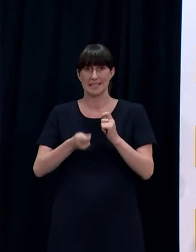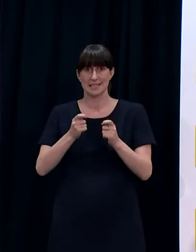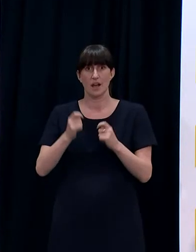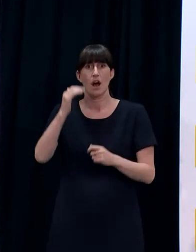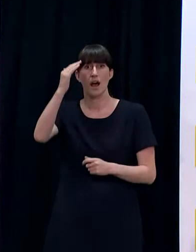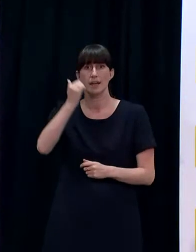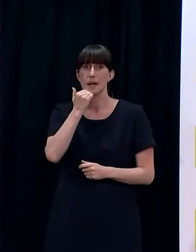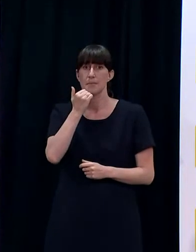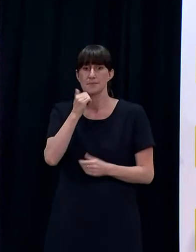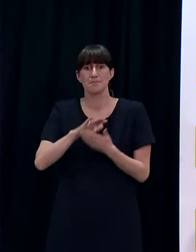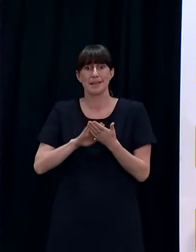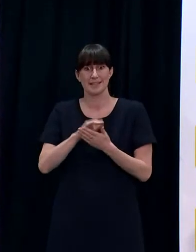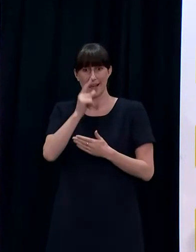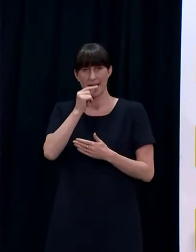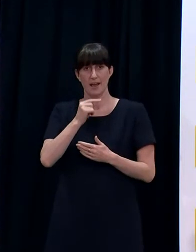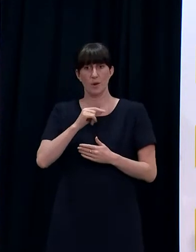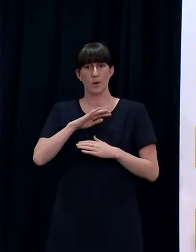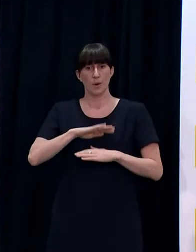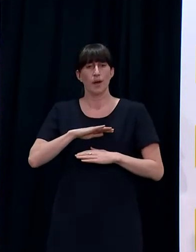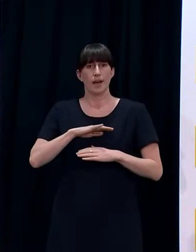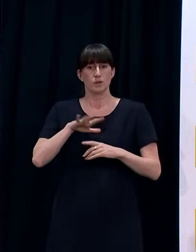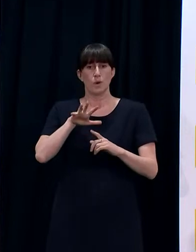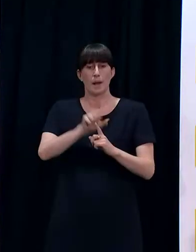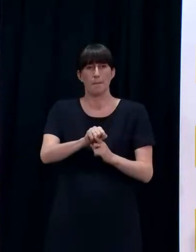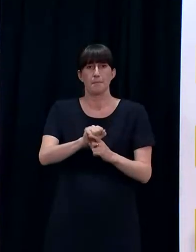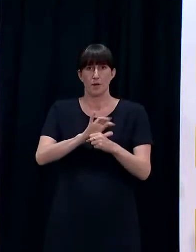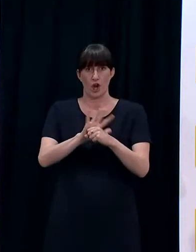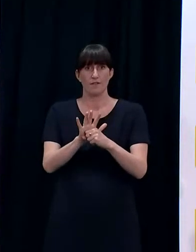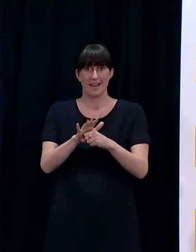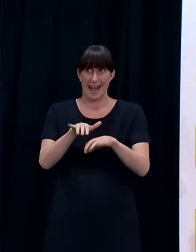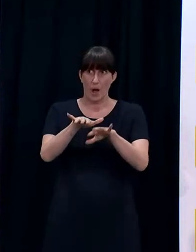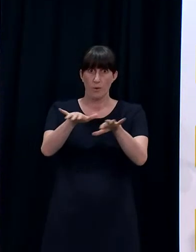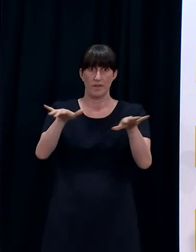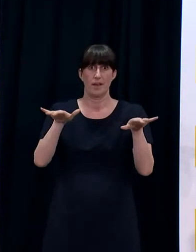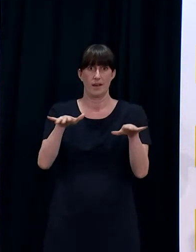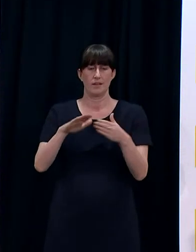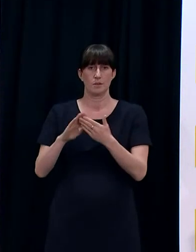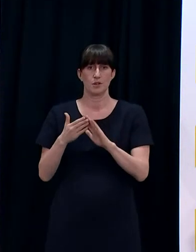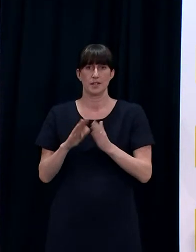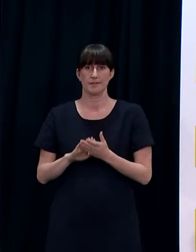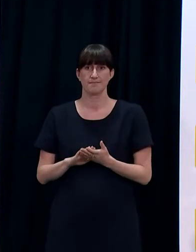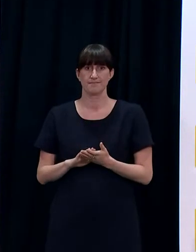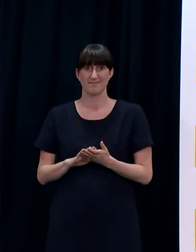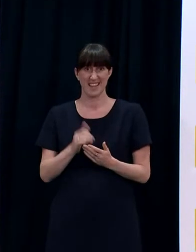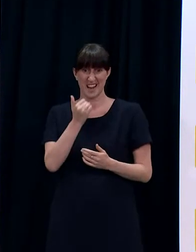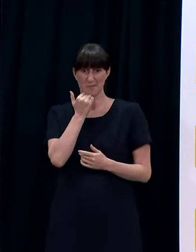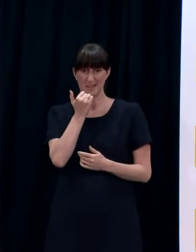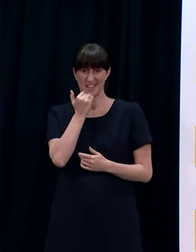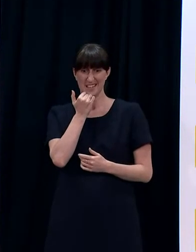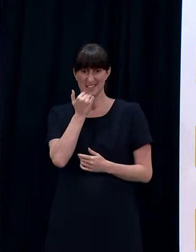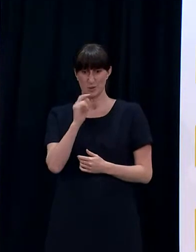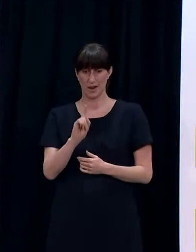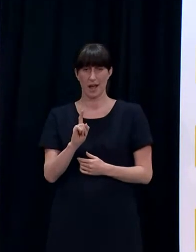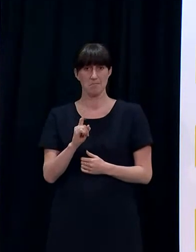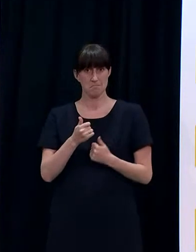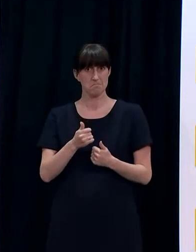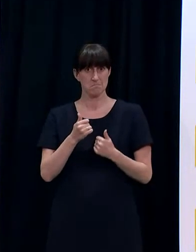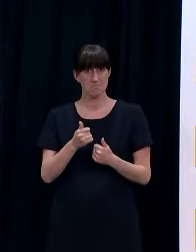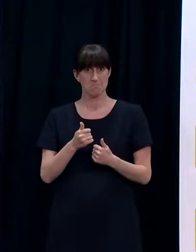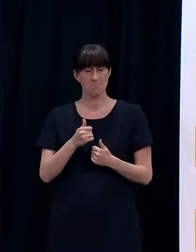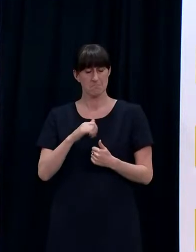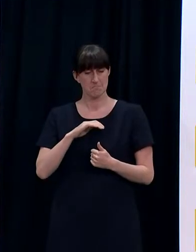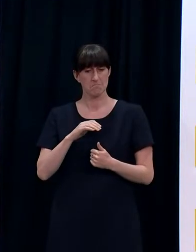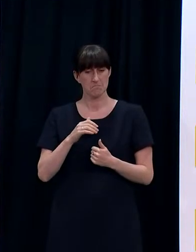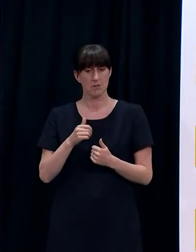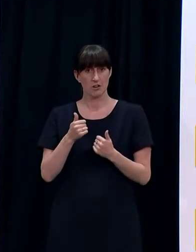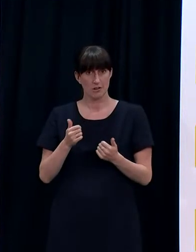COVID that may be in the community. And then finally, to say that these results today are encouraging, but as Dr. McElnay has